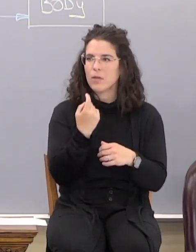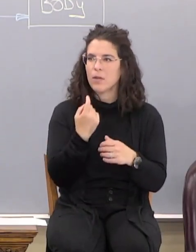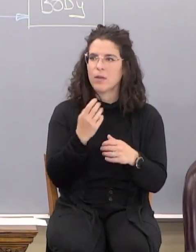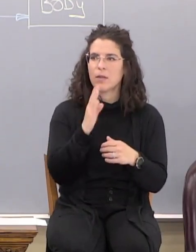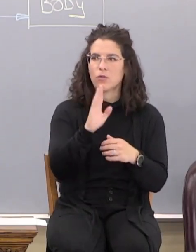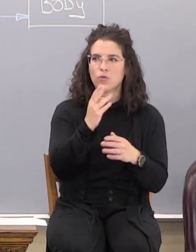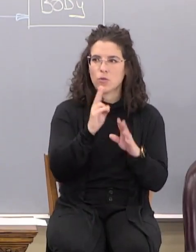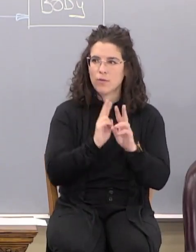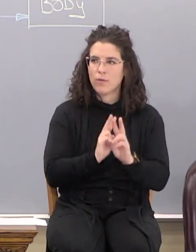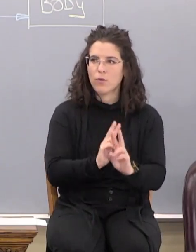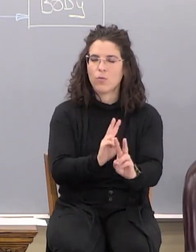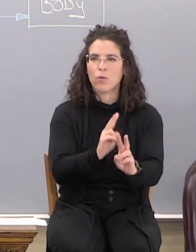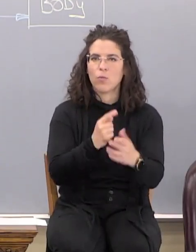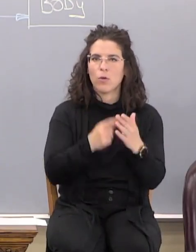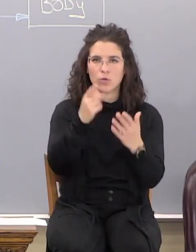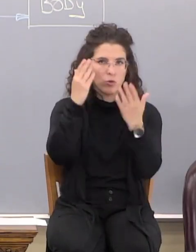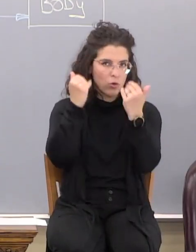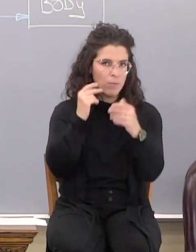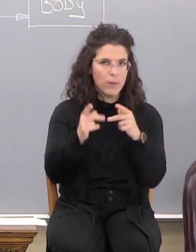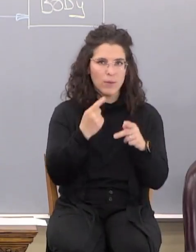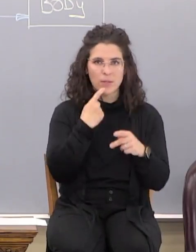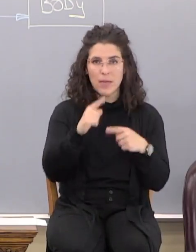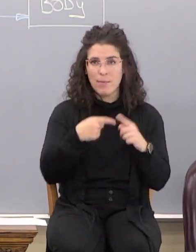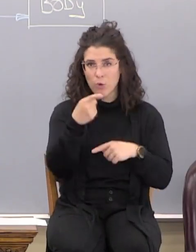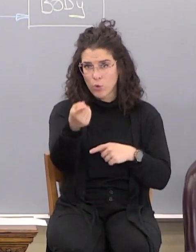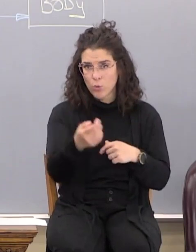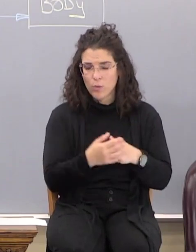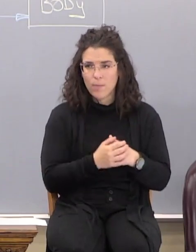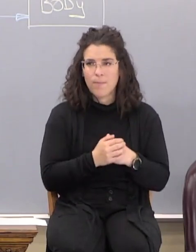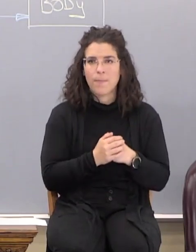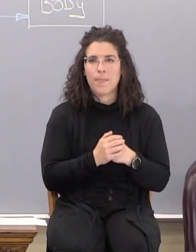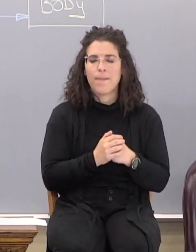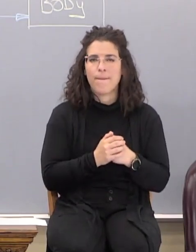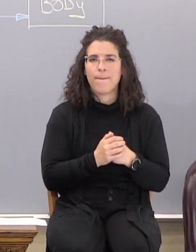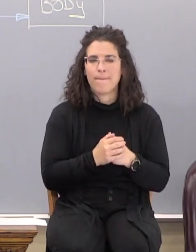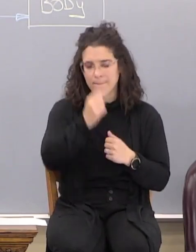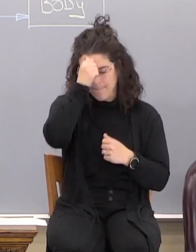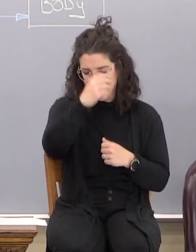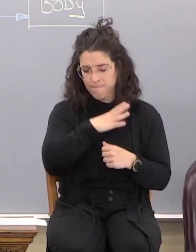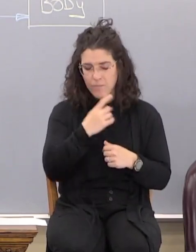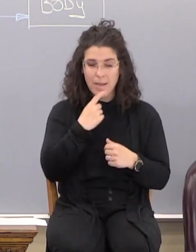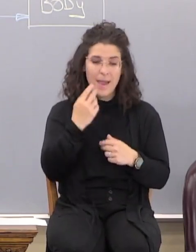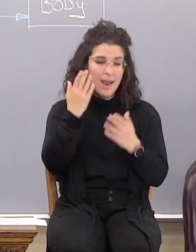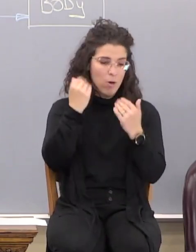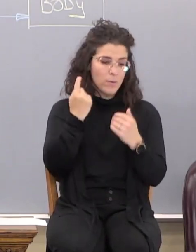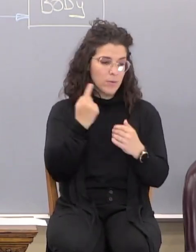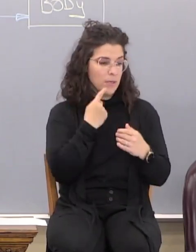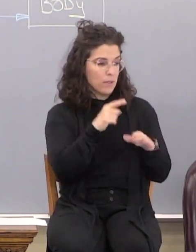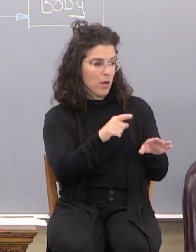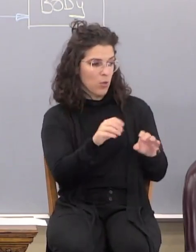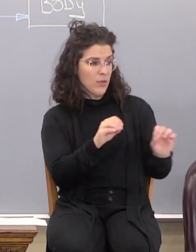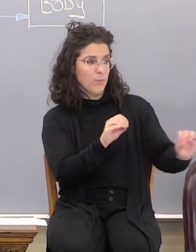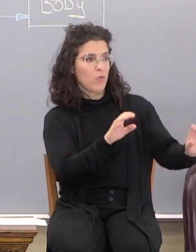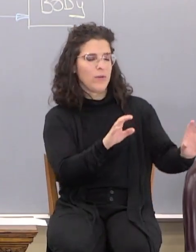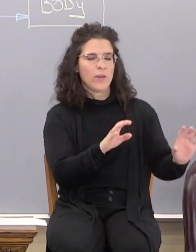your funeral, what do you hope people say about you? And the guy says, I hope somebody looks at me and says, hey, he's